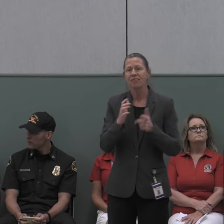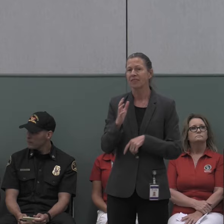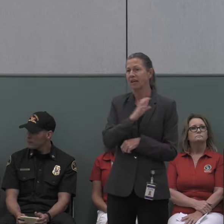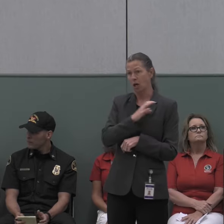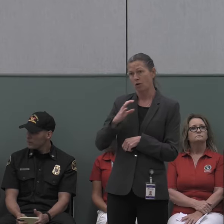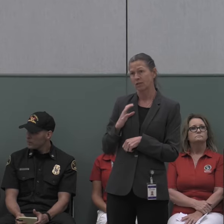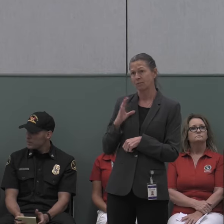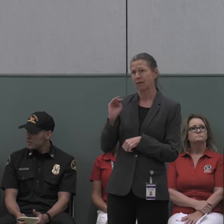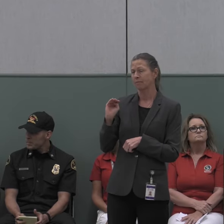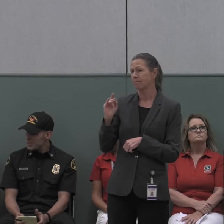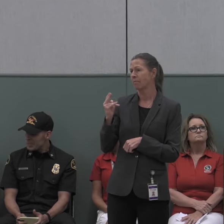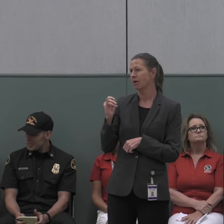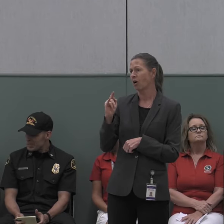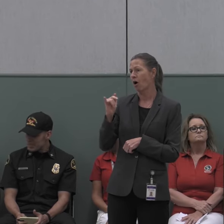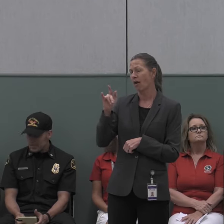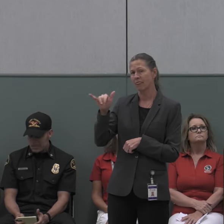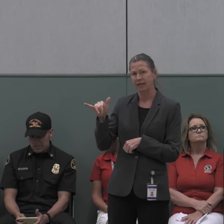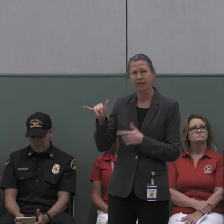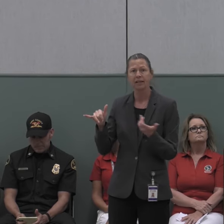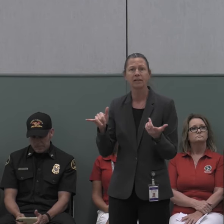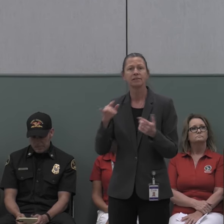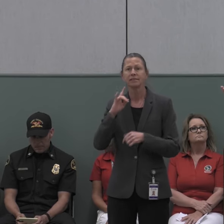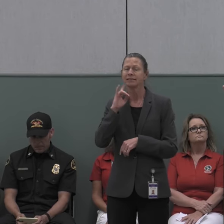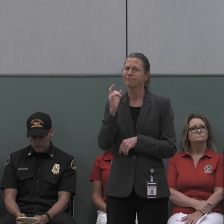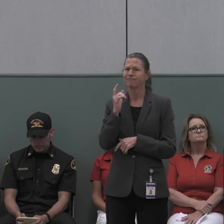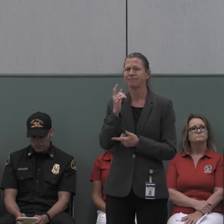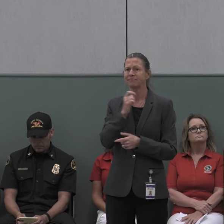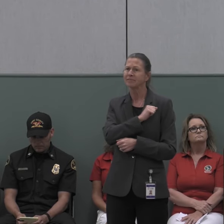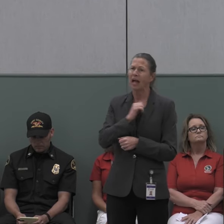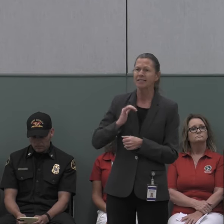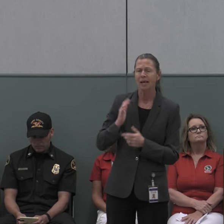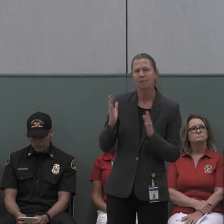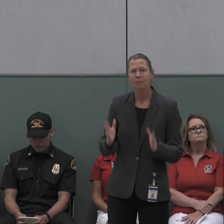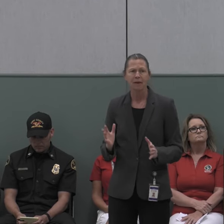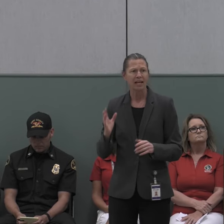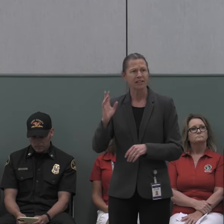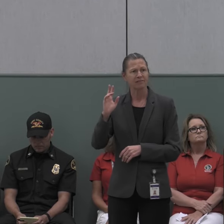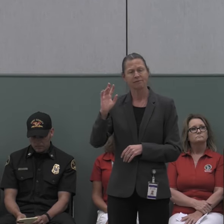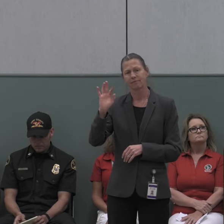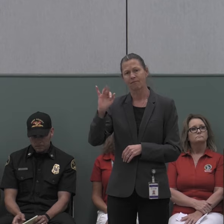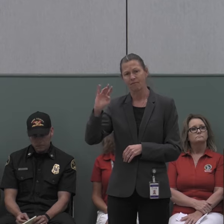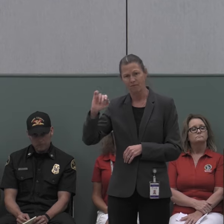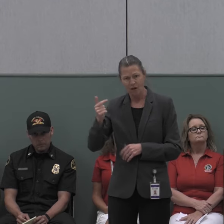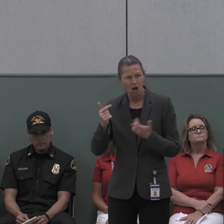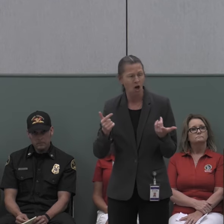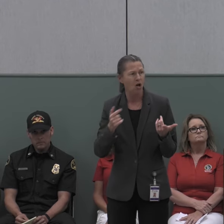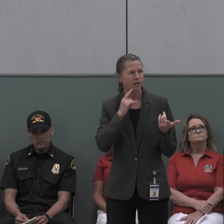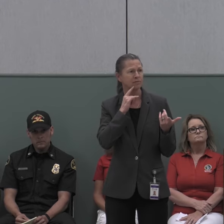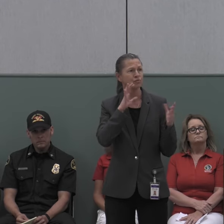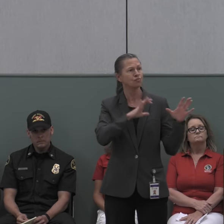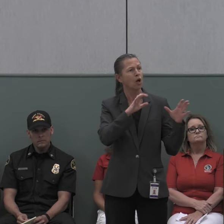Senator Grove, and Assemblyman Fong, to conversations with the governor, to talking with the White House,